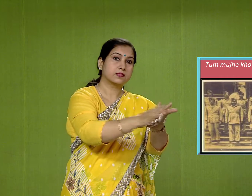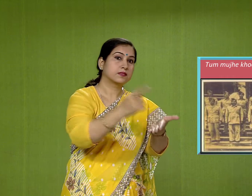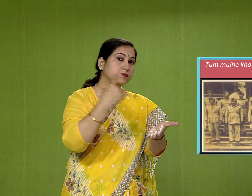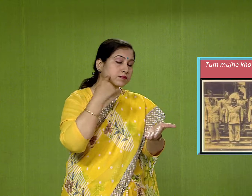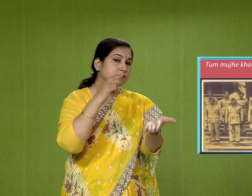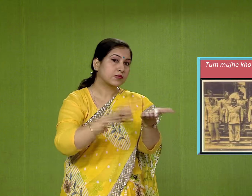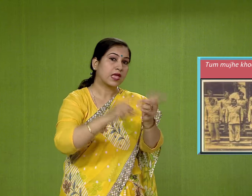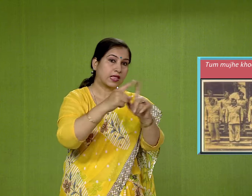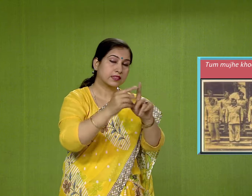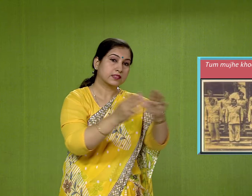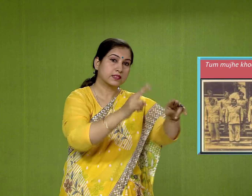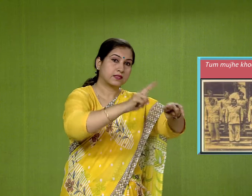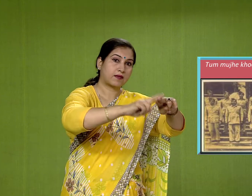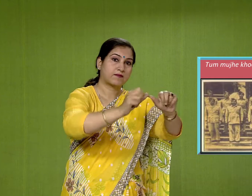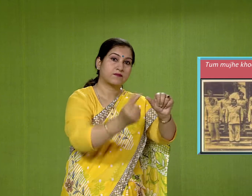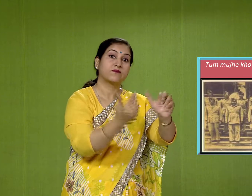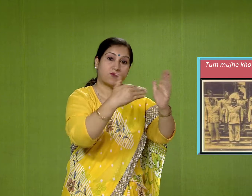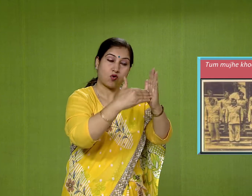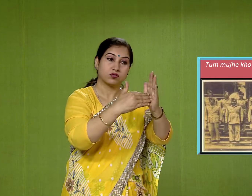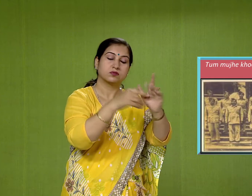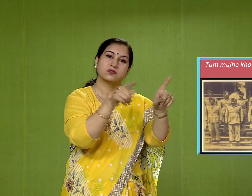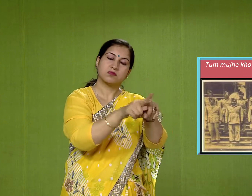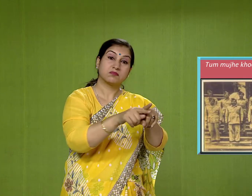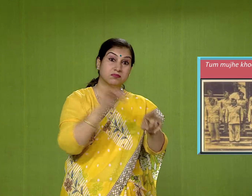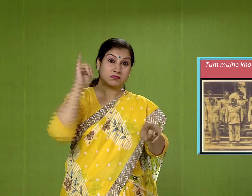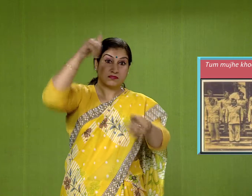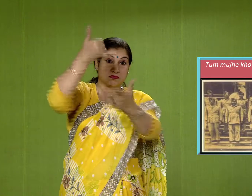its importance after Netaji's death.